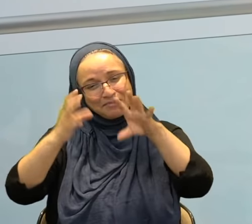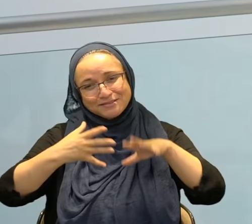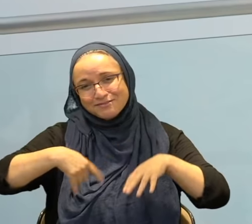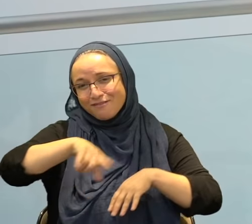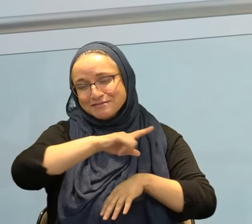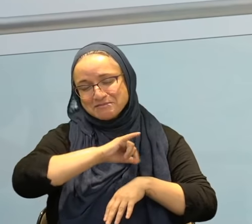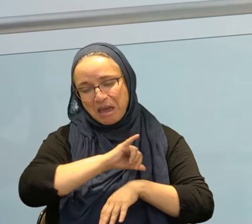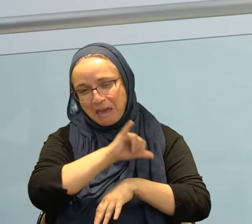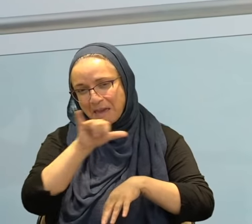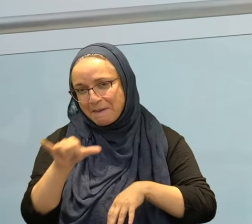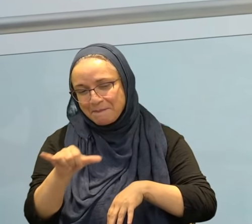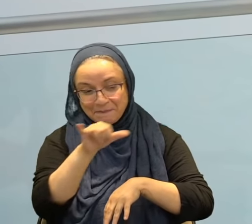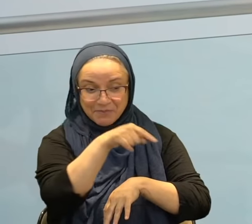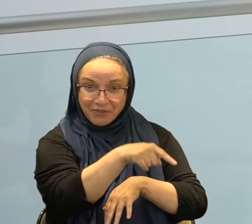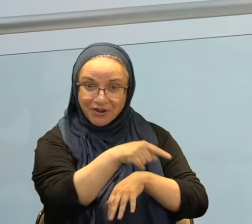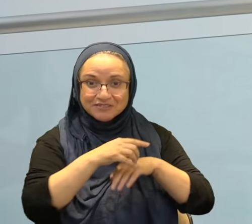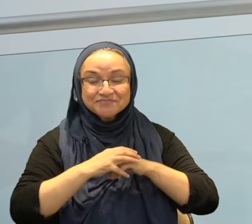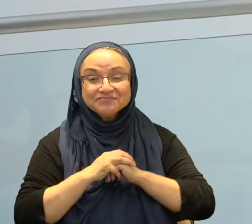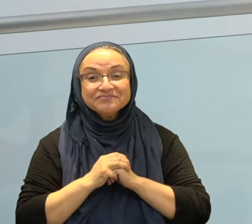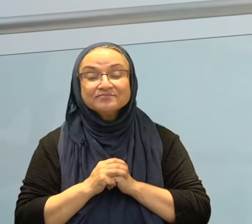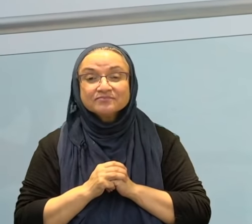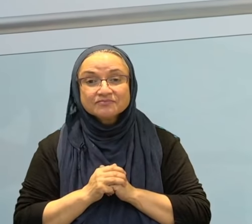Who else are you going to call upon?